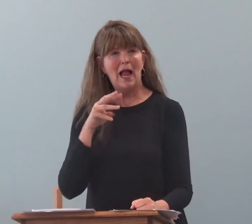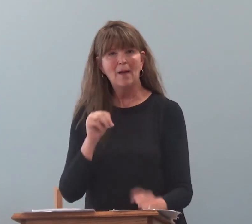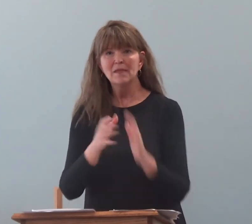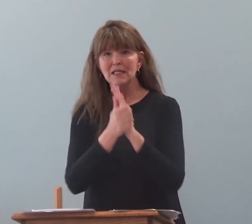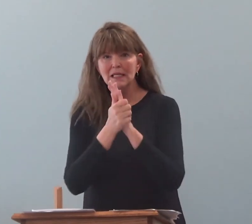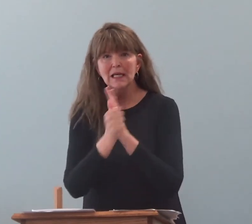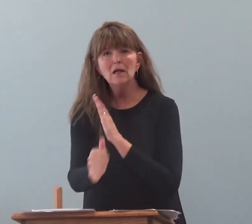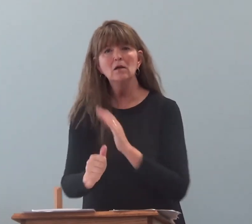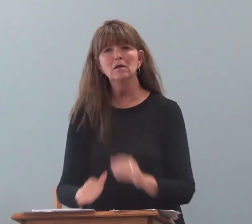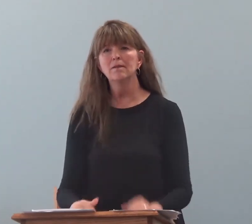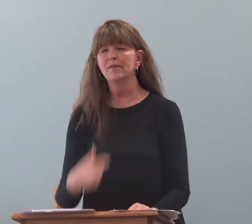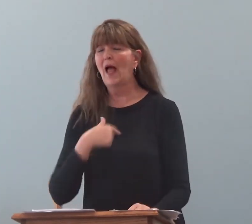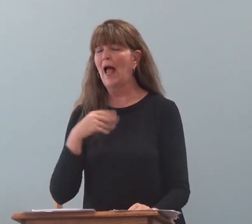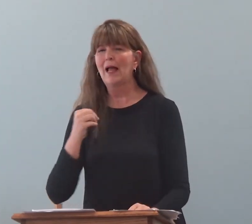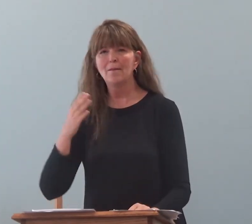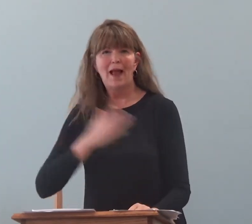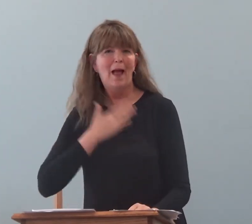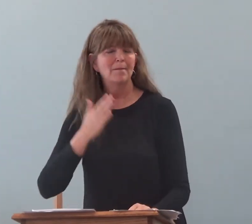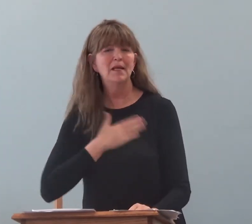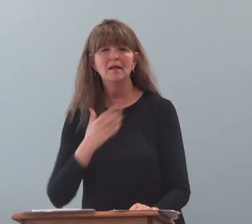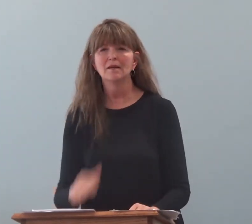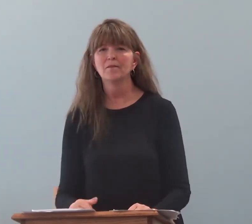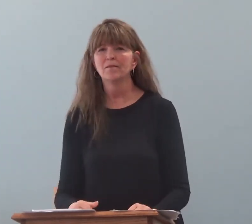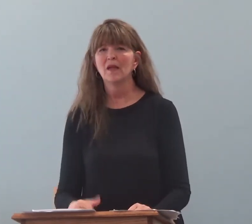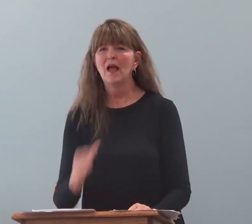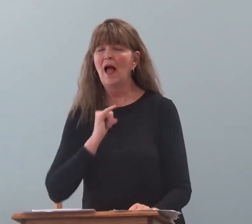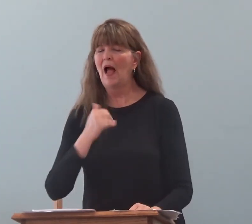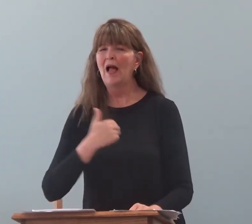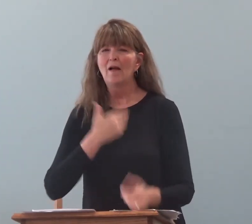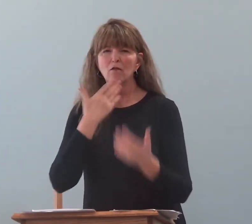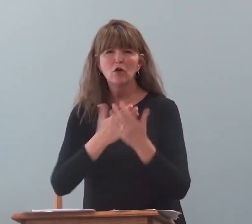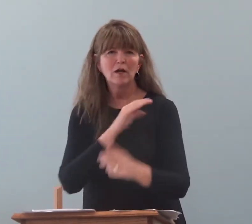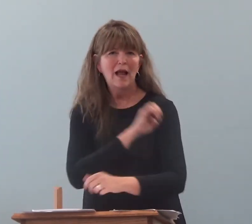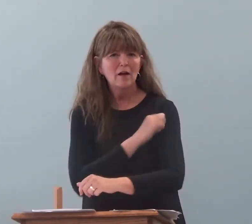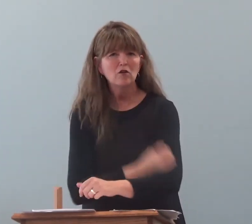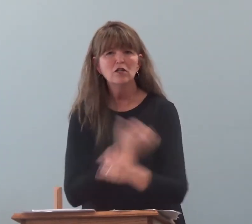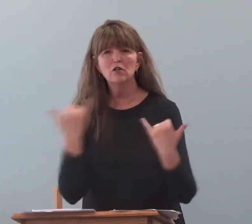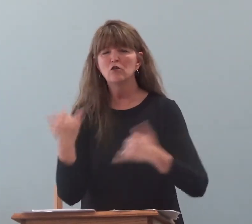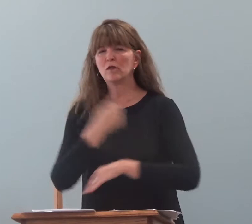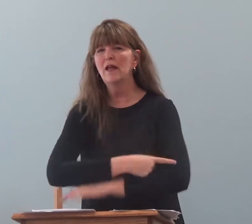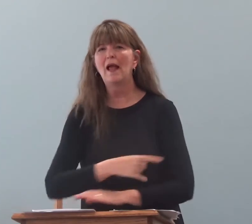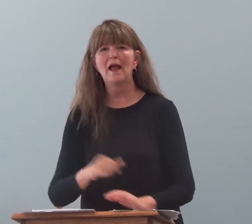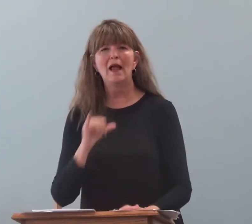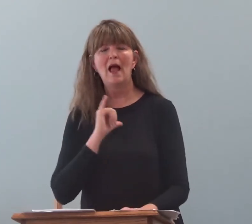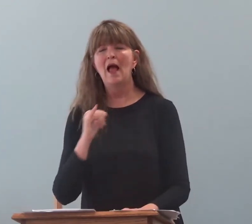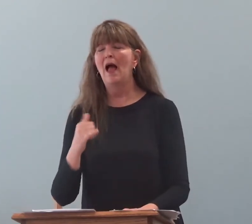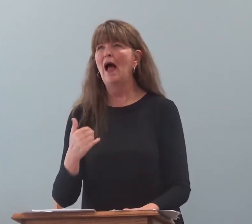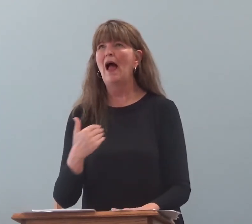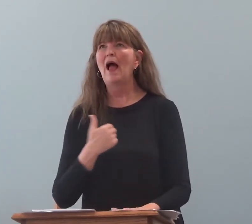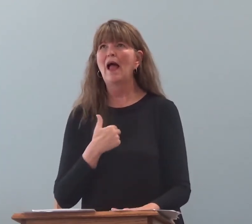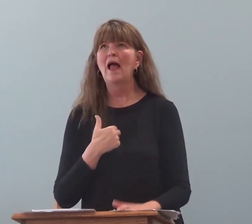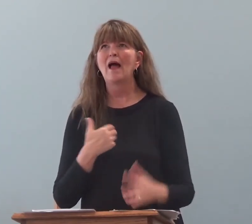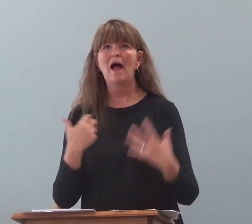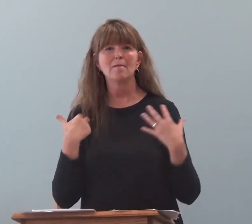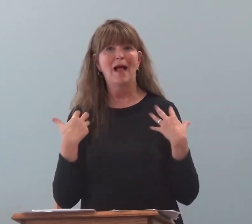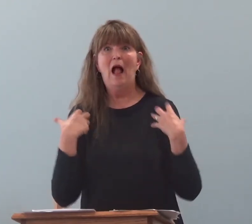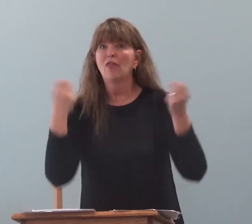God. I have abilities, I am happy, I've got plenty of energy today,